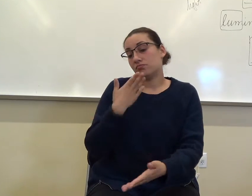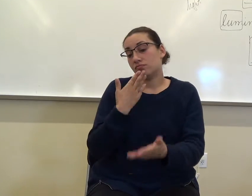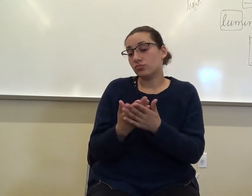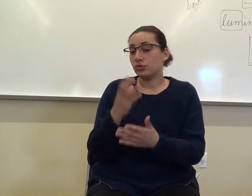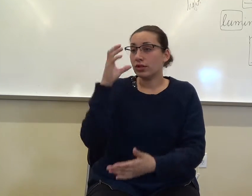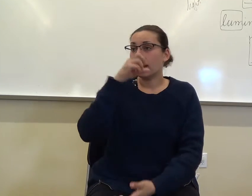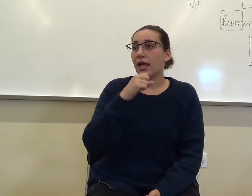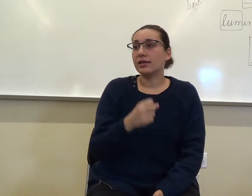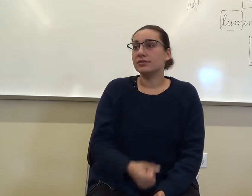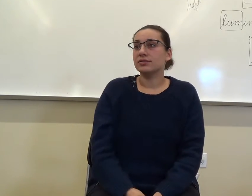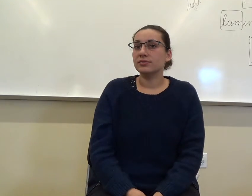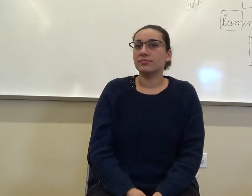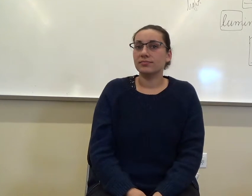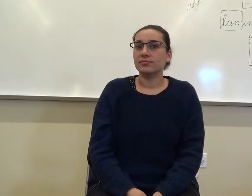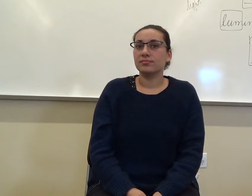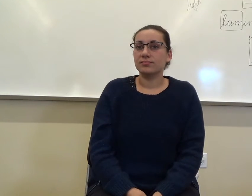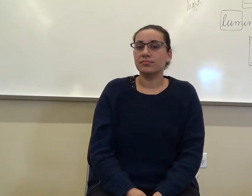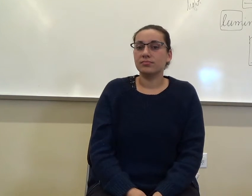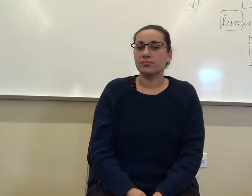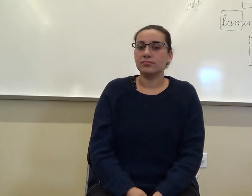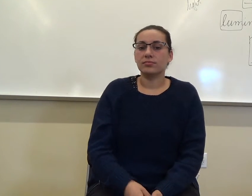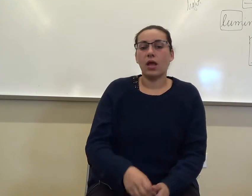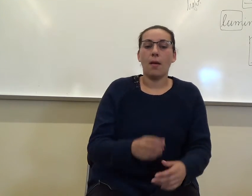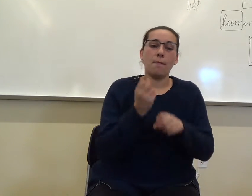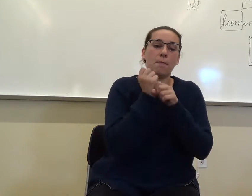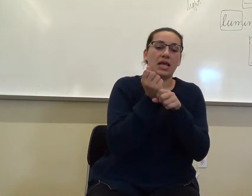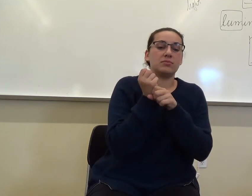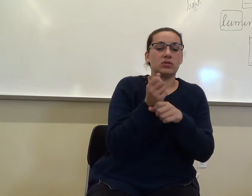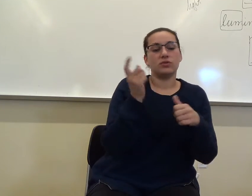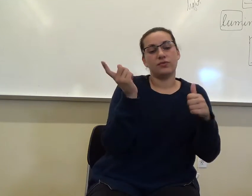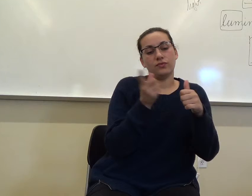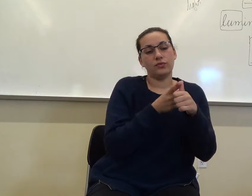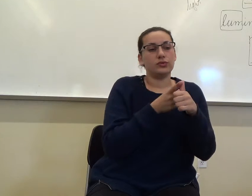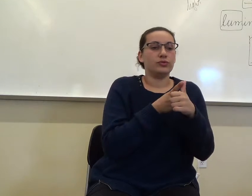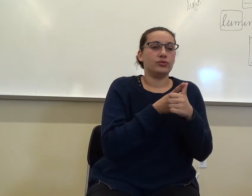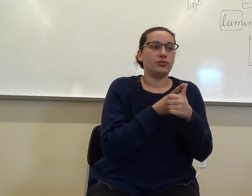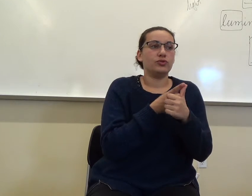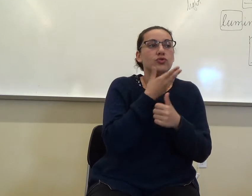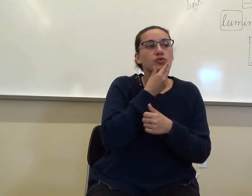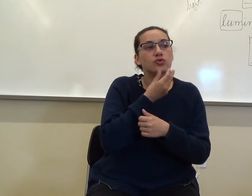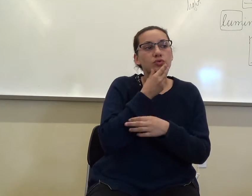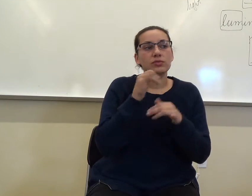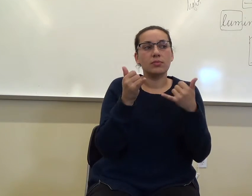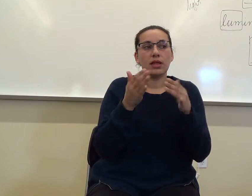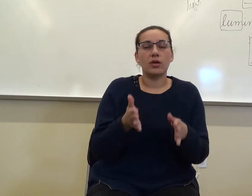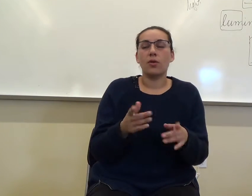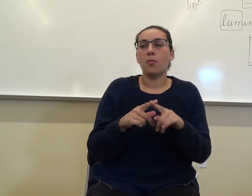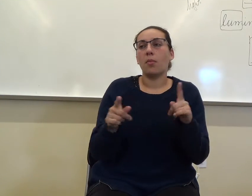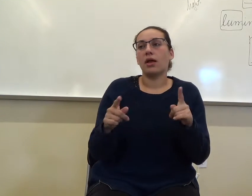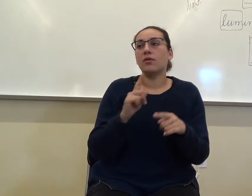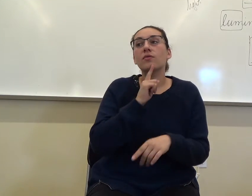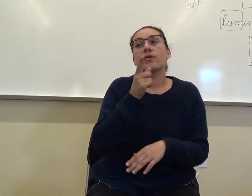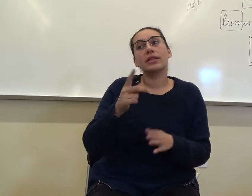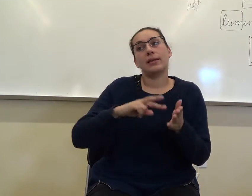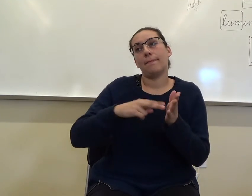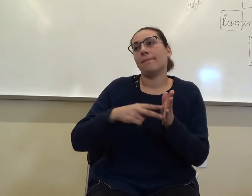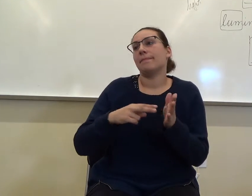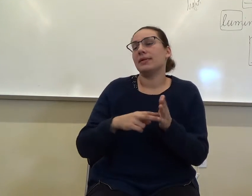guess. Baseball's first Jewish player. That's a good guess. But it means star, okay? The one